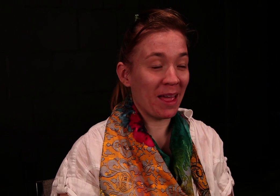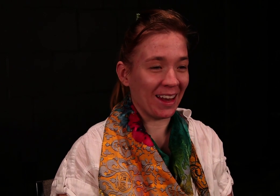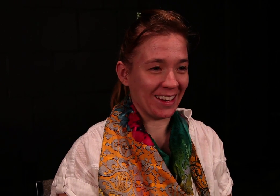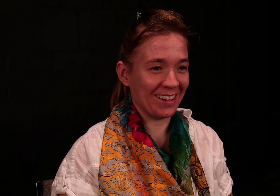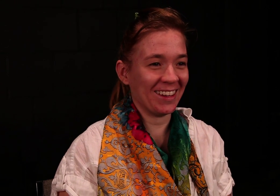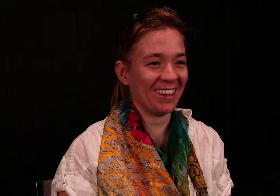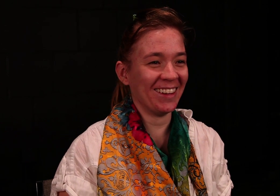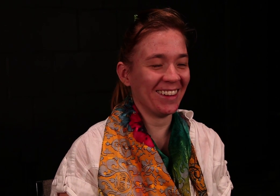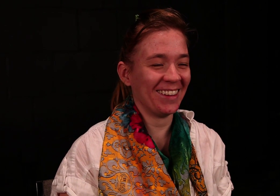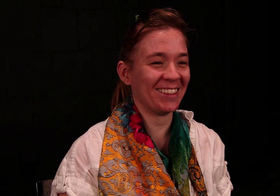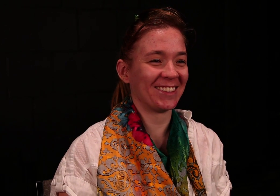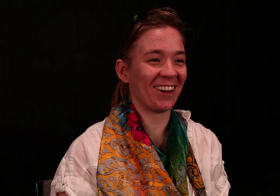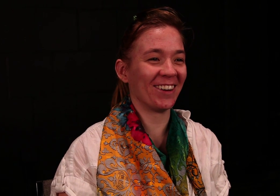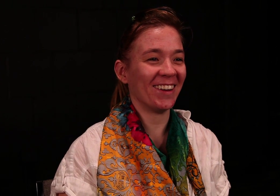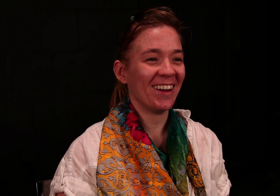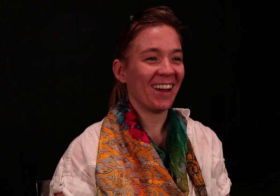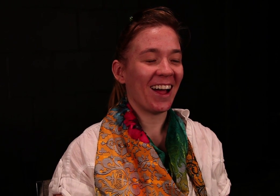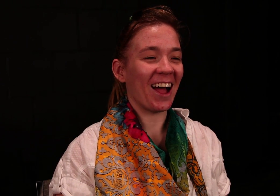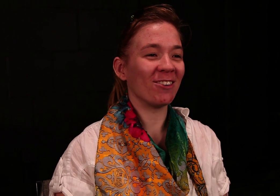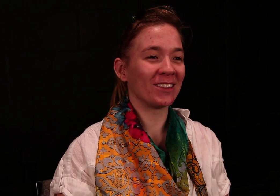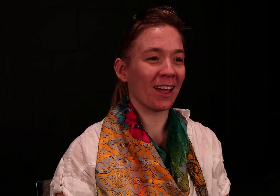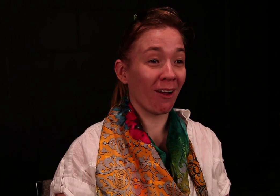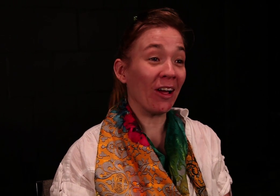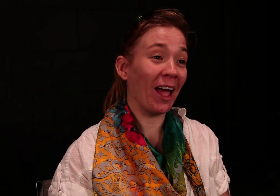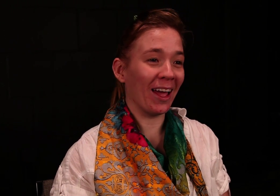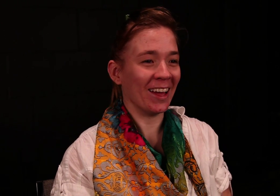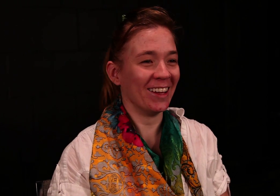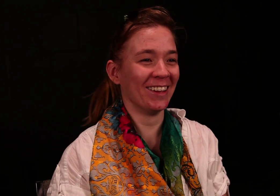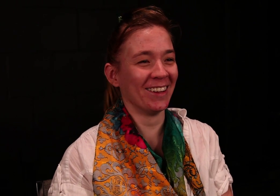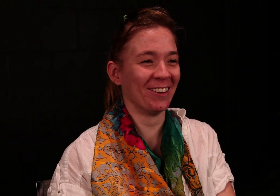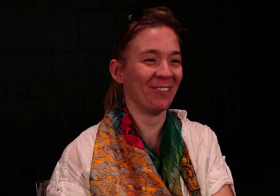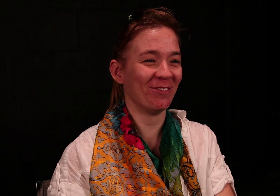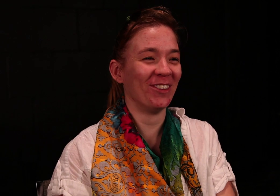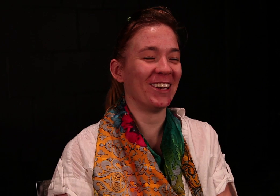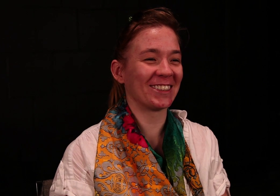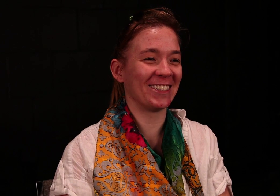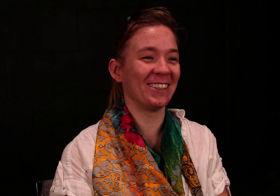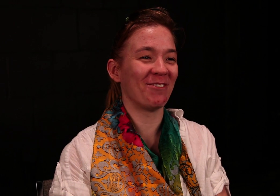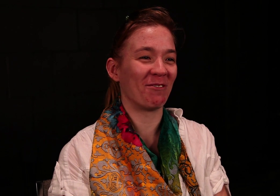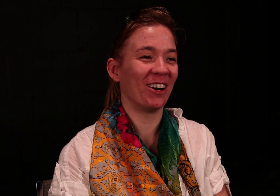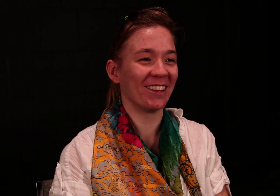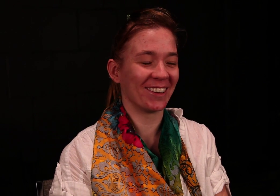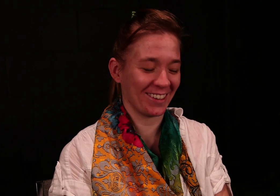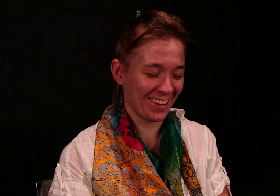it. So I was like, okay, listening to my brother.